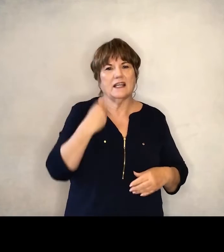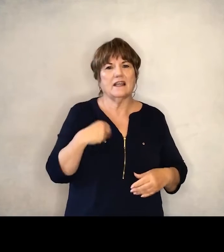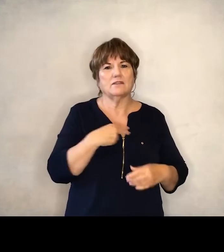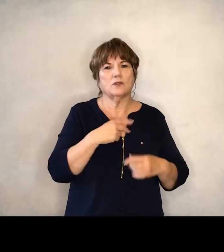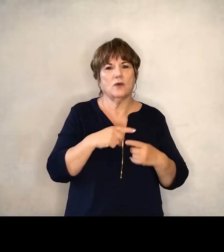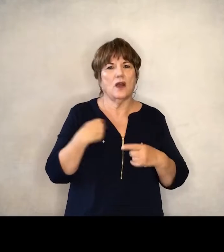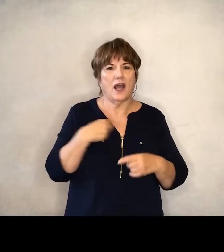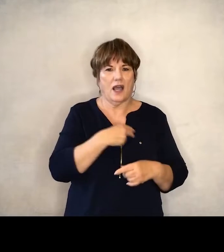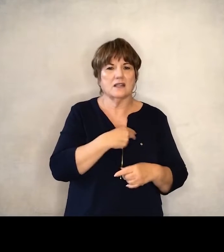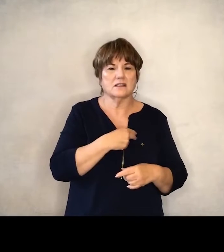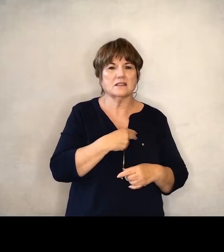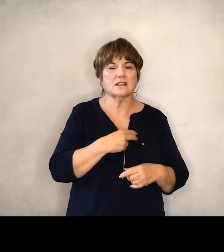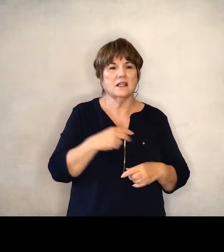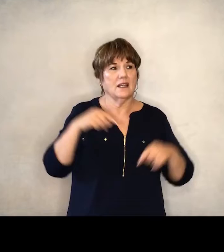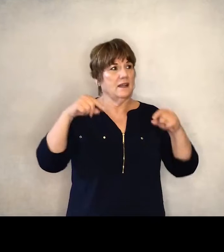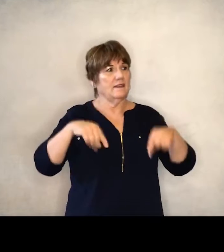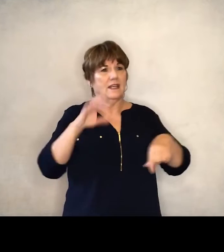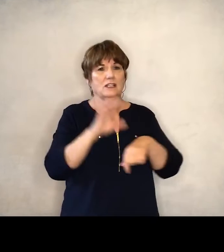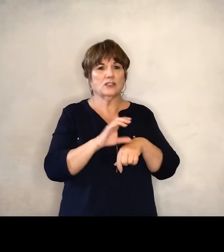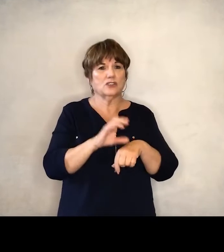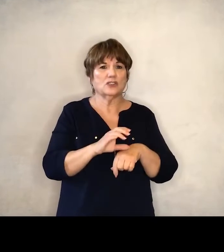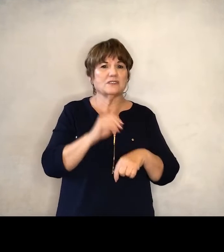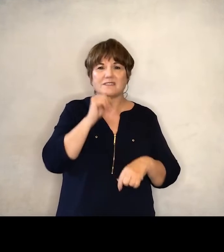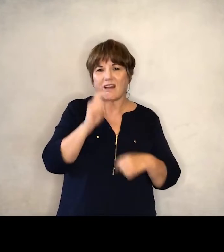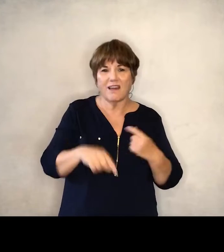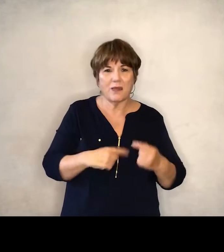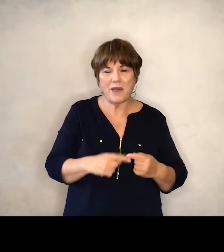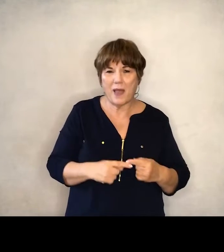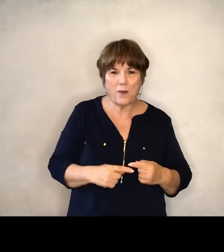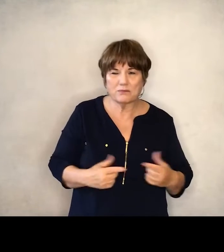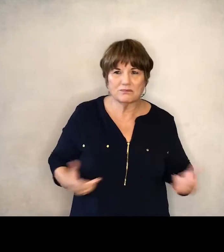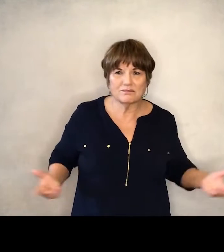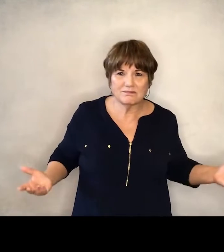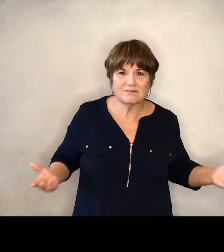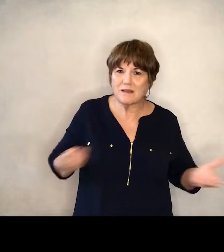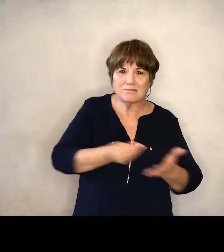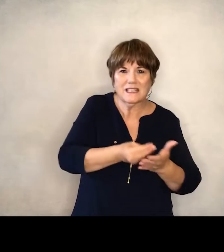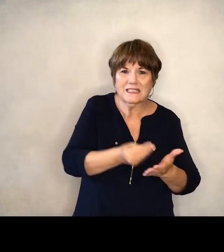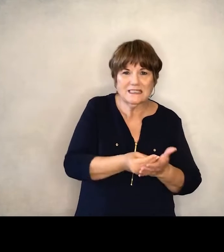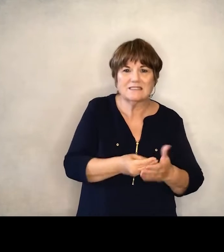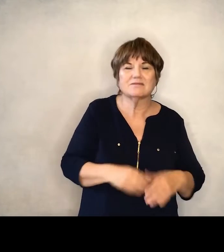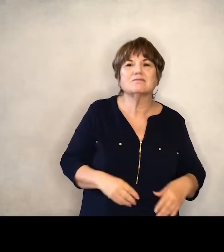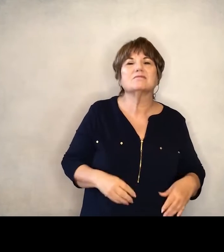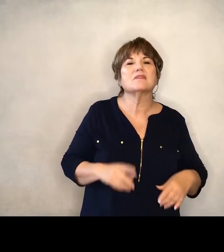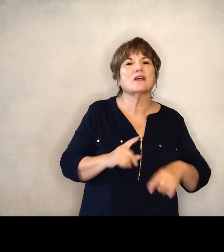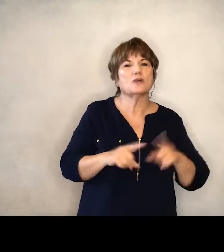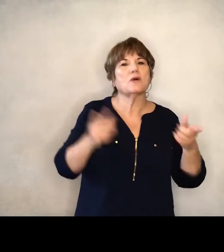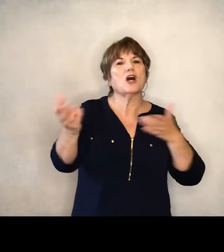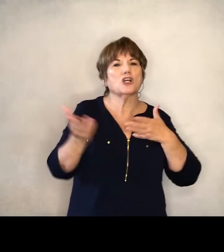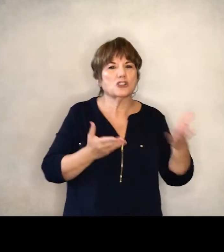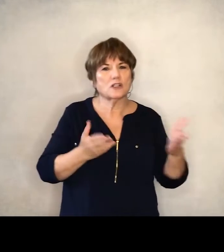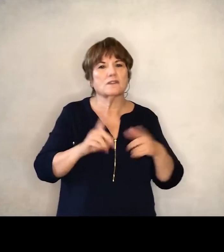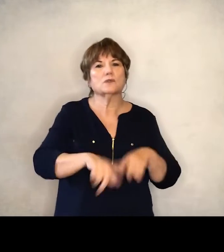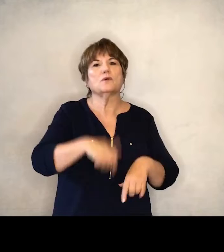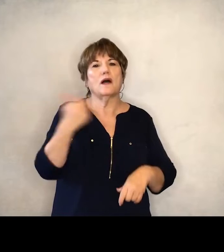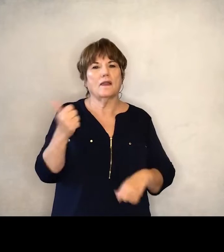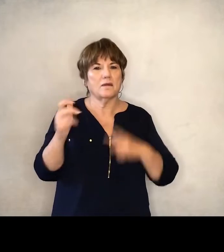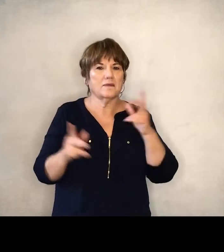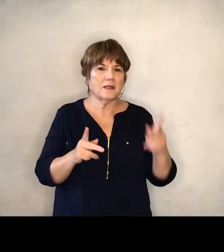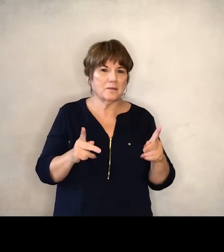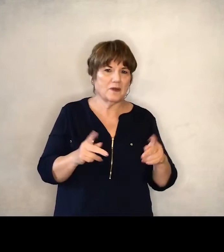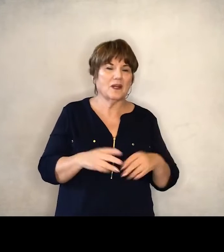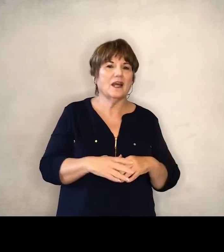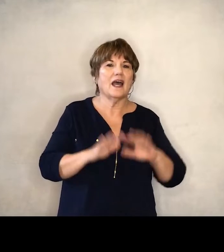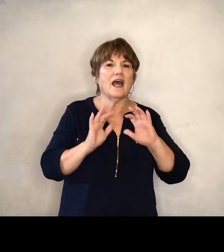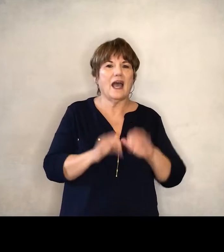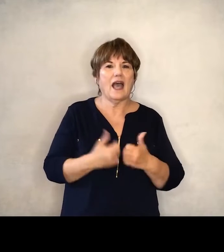This church is not about money. This church is about service to others and the way that we do that